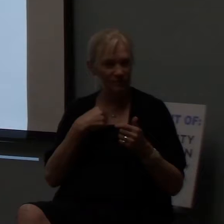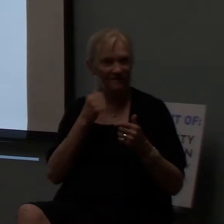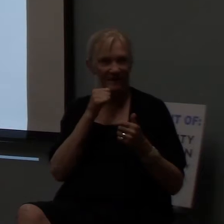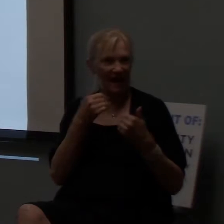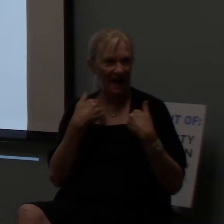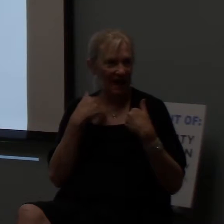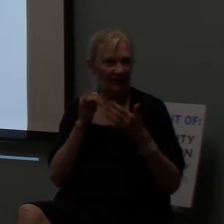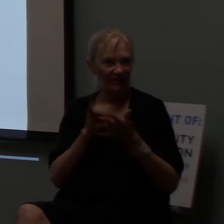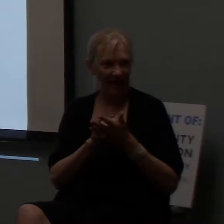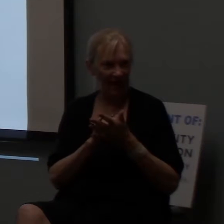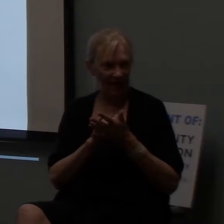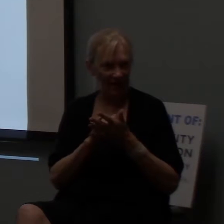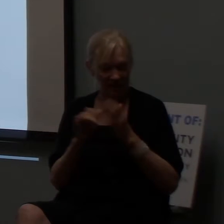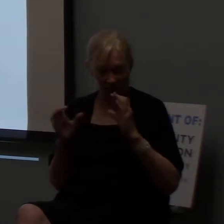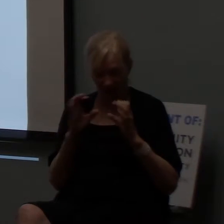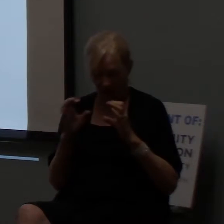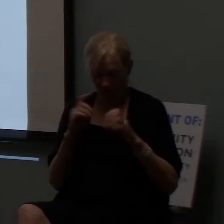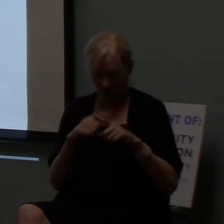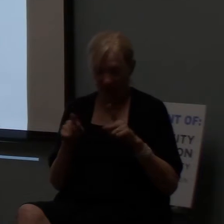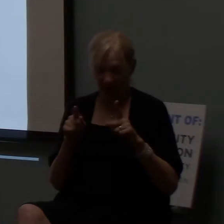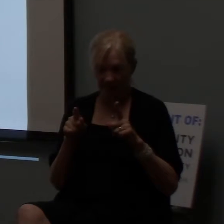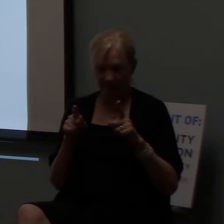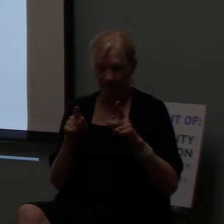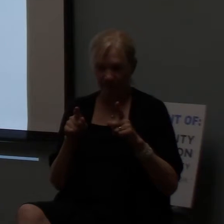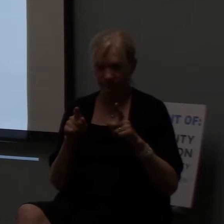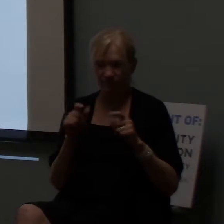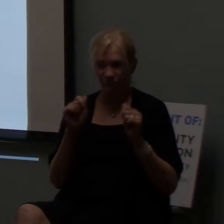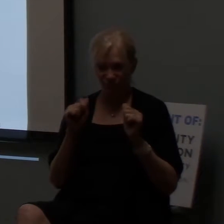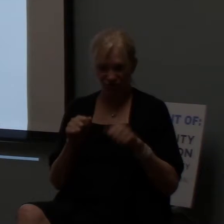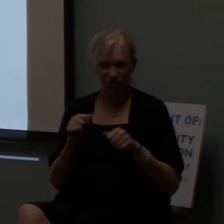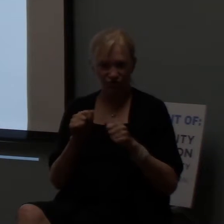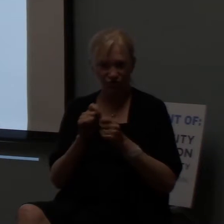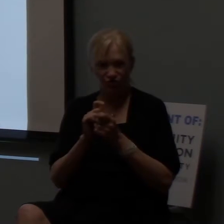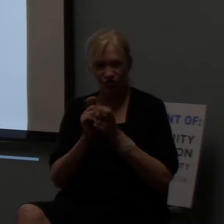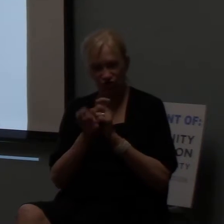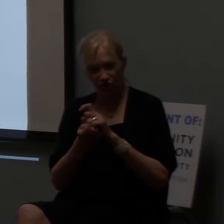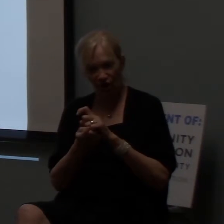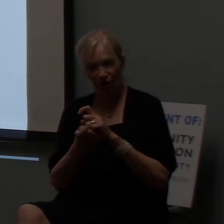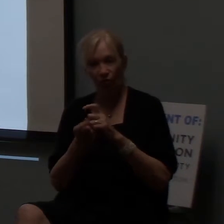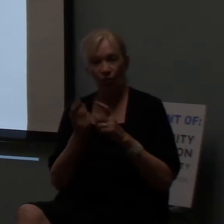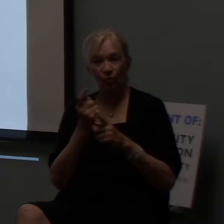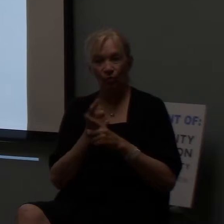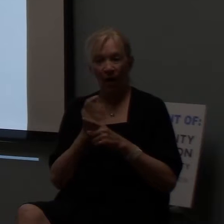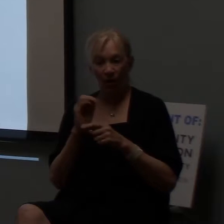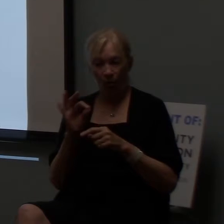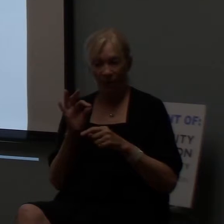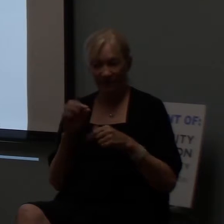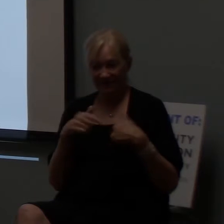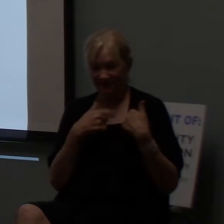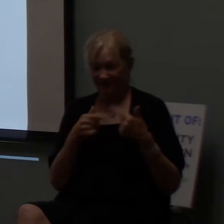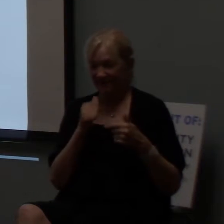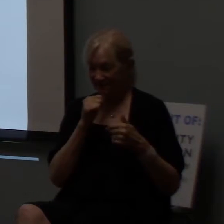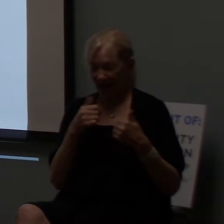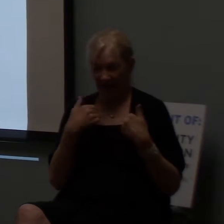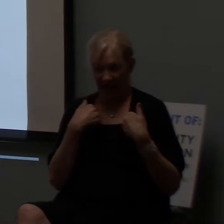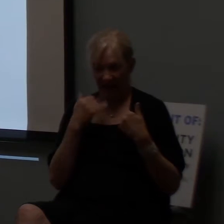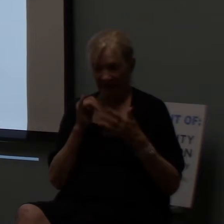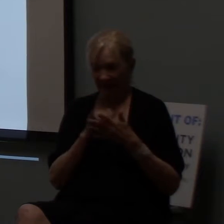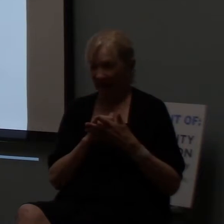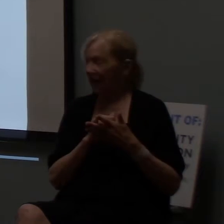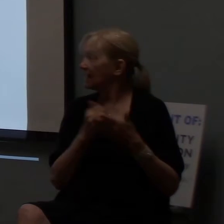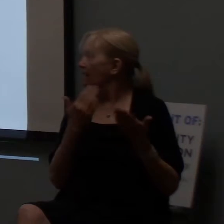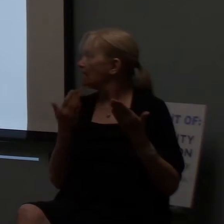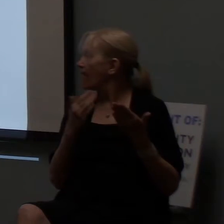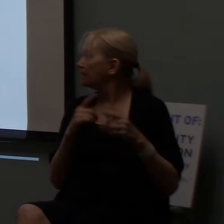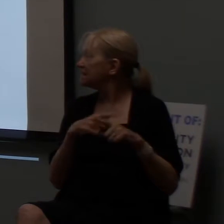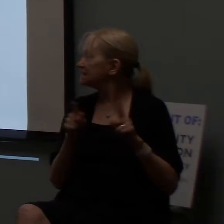those conversations, but I think what it looks like could evolve over time. What happens right off the bat, since we haven't had a county manager, might be different from what